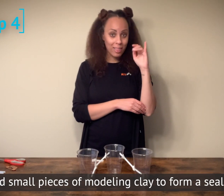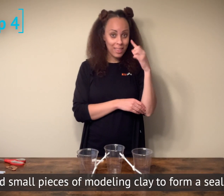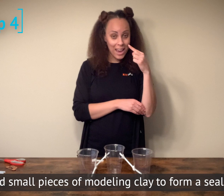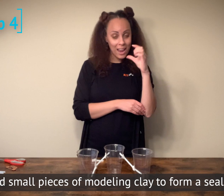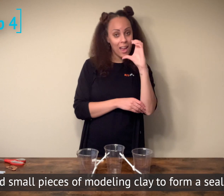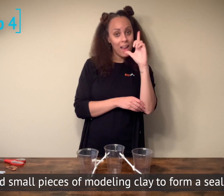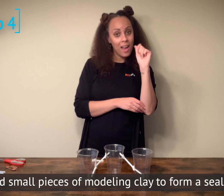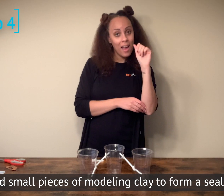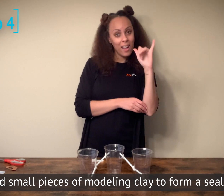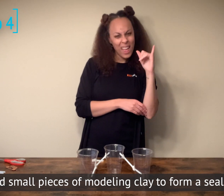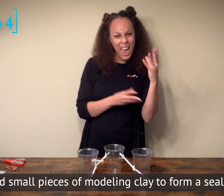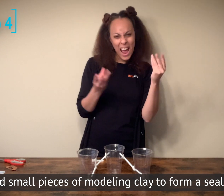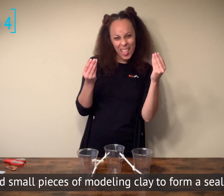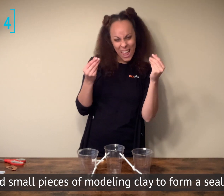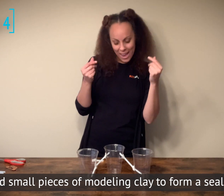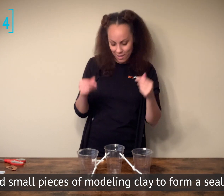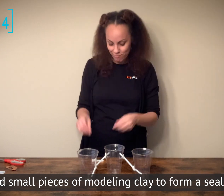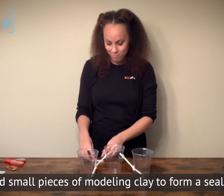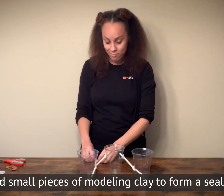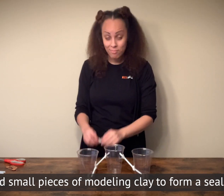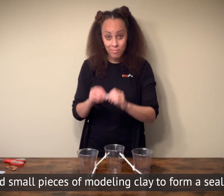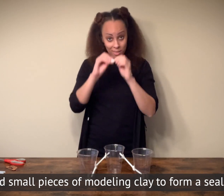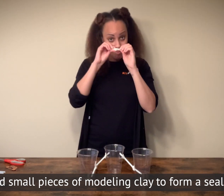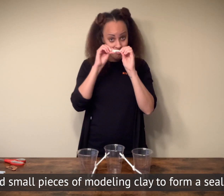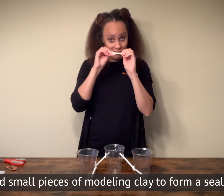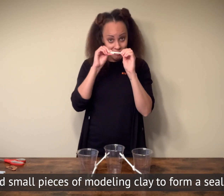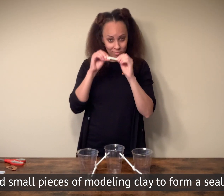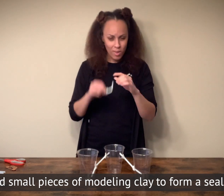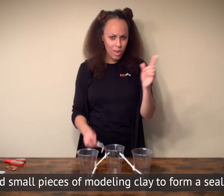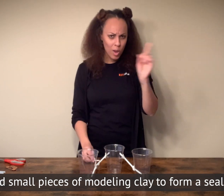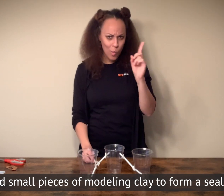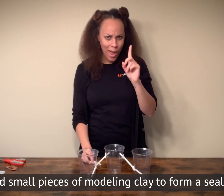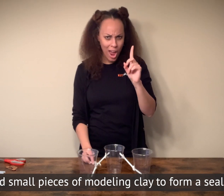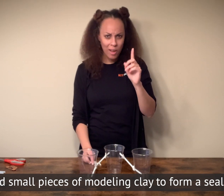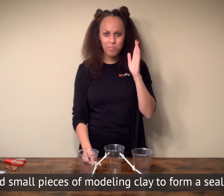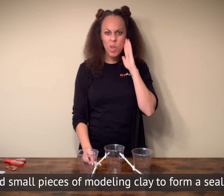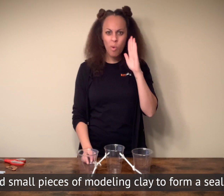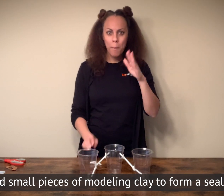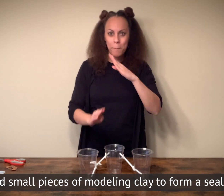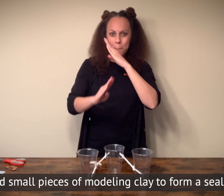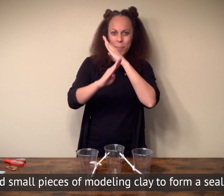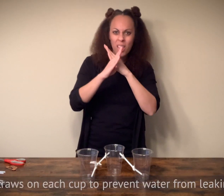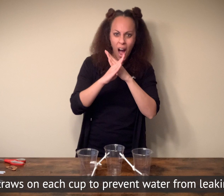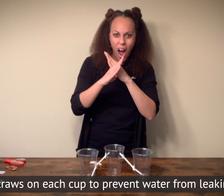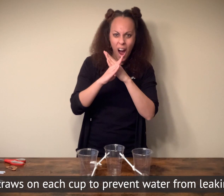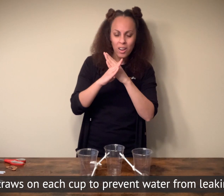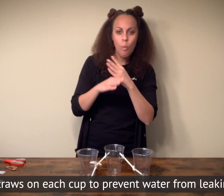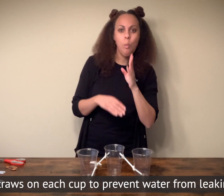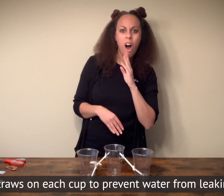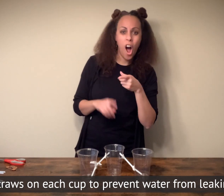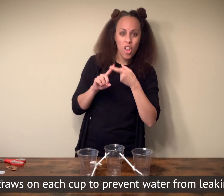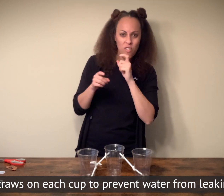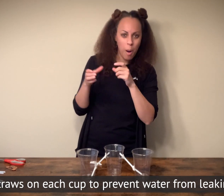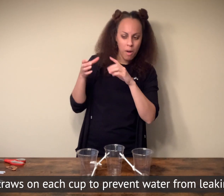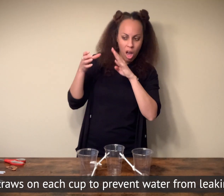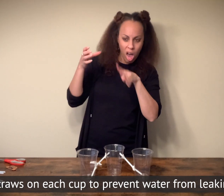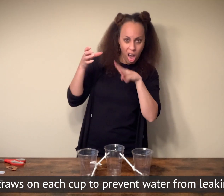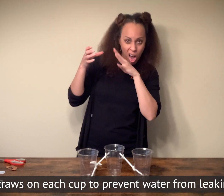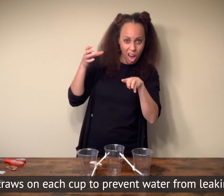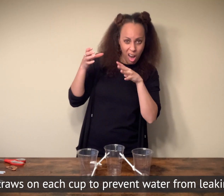Next, add small pieces of modeling clay to form a seal around the straws on each